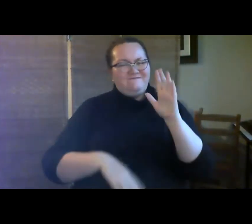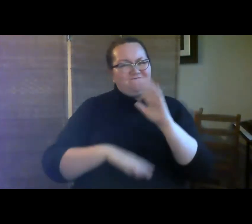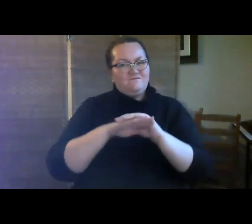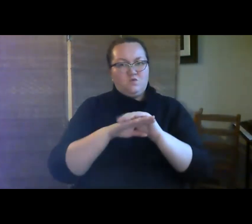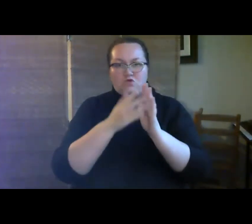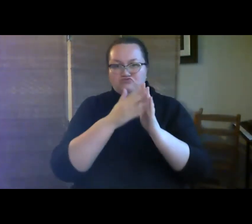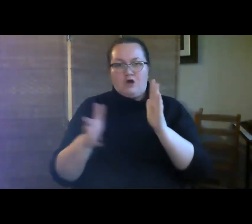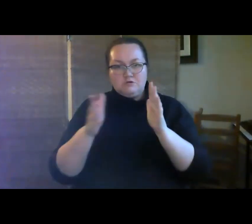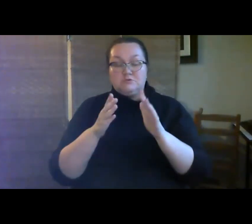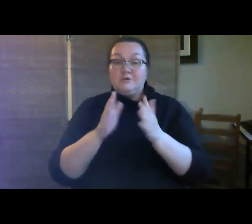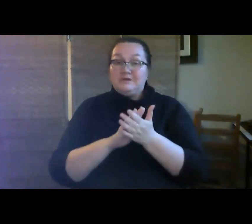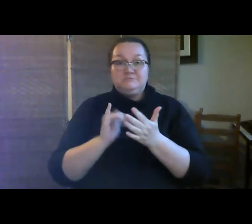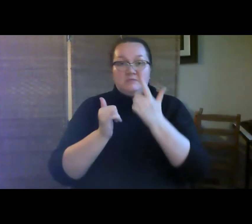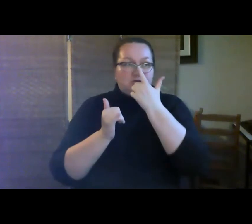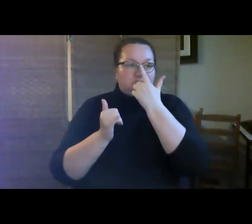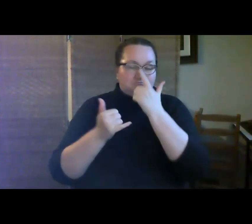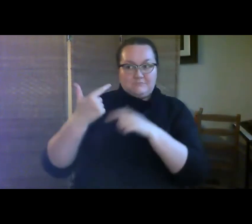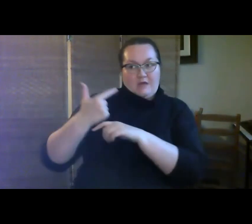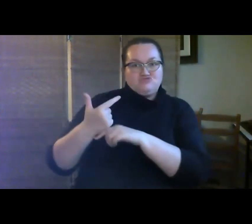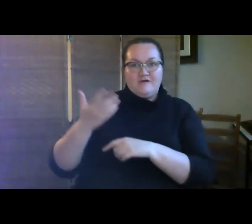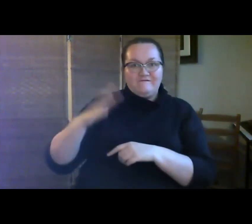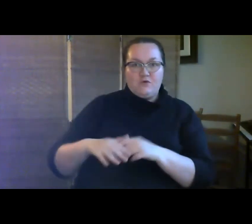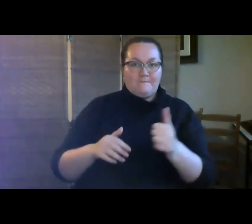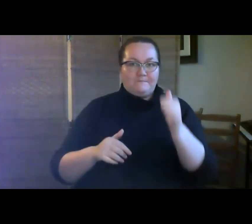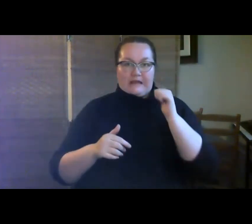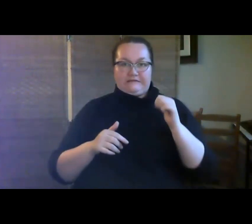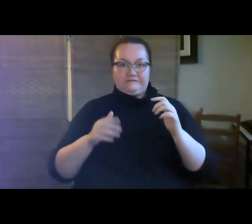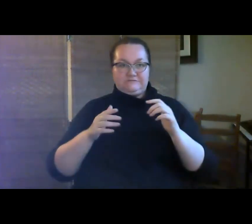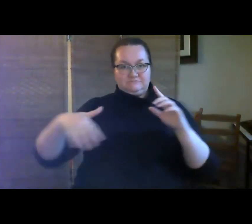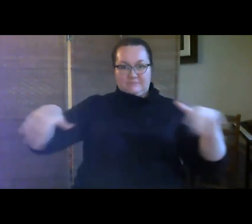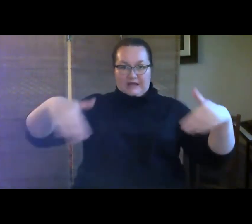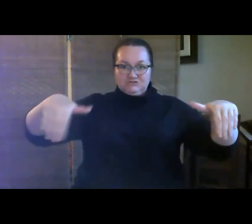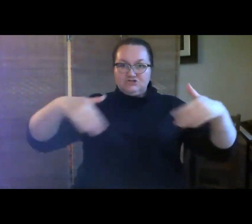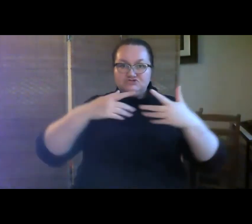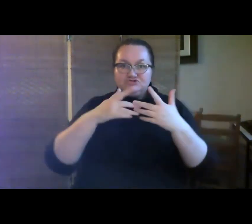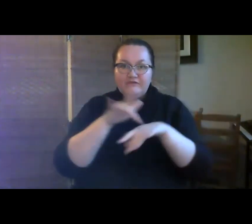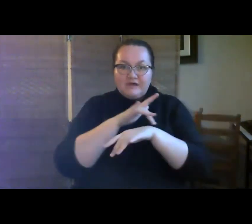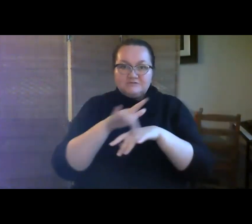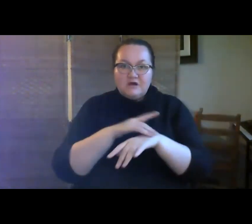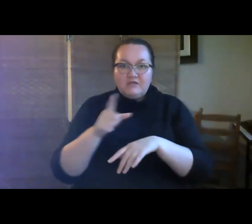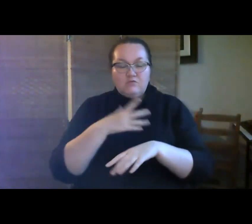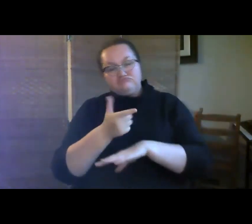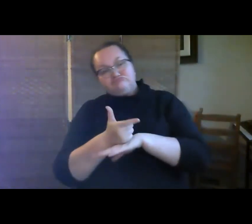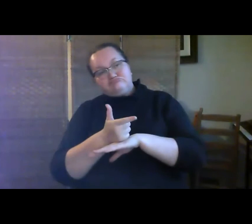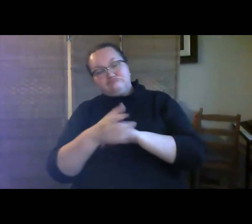like a camera shot from the back of the theatre, and to understand what you as an artist are about.